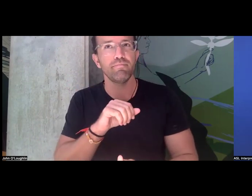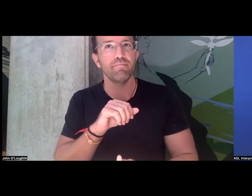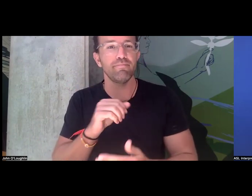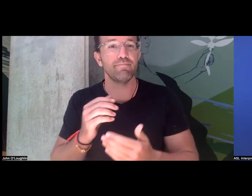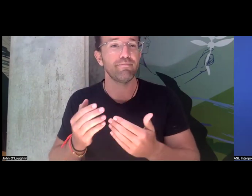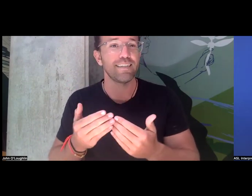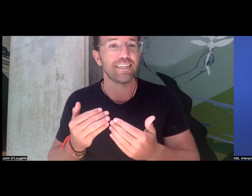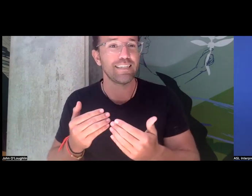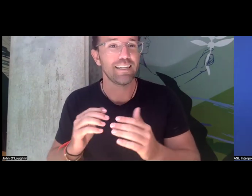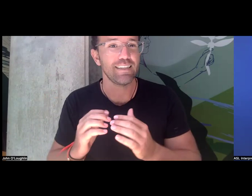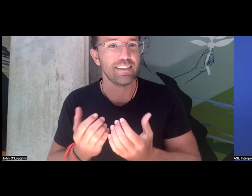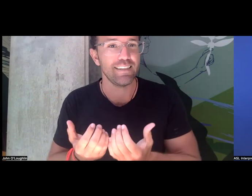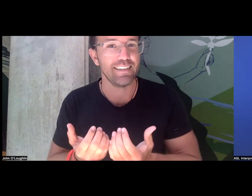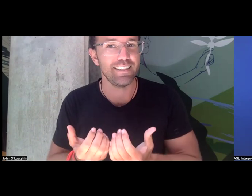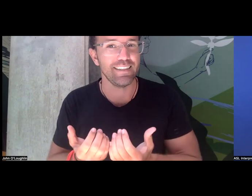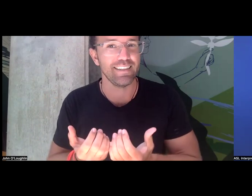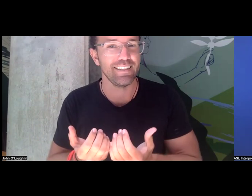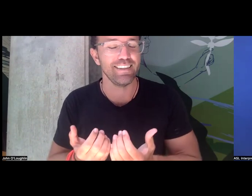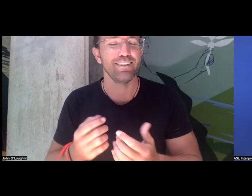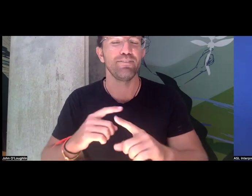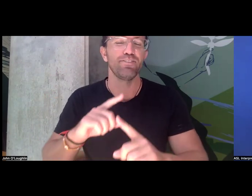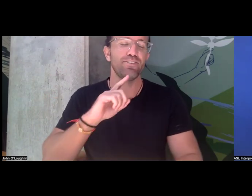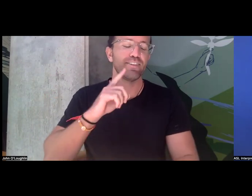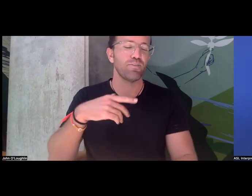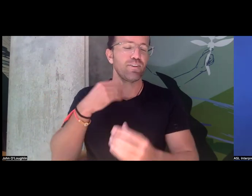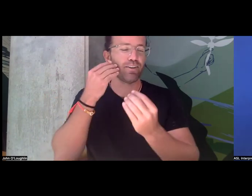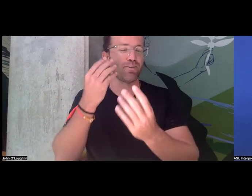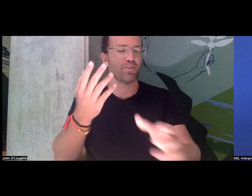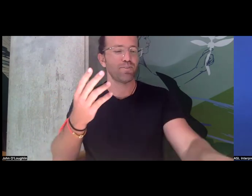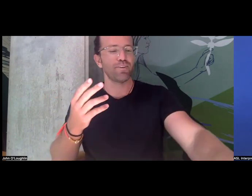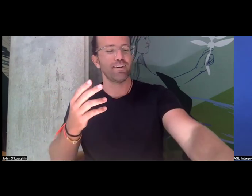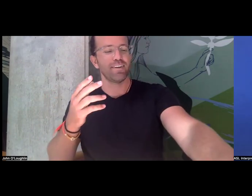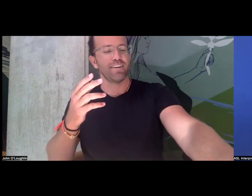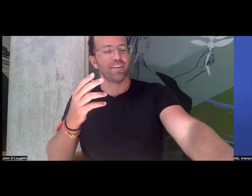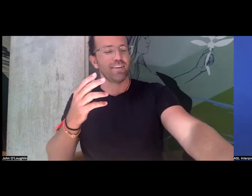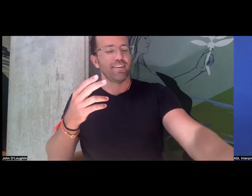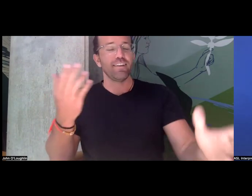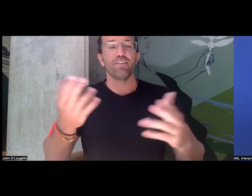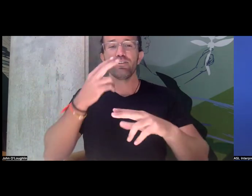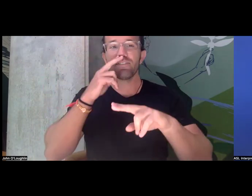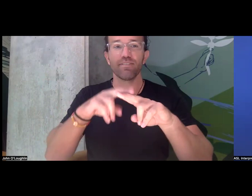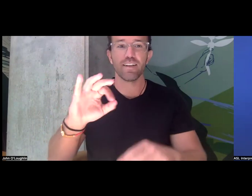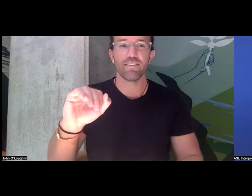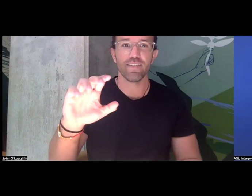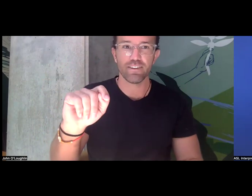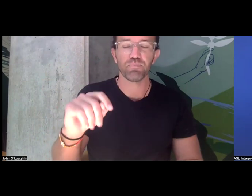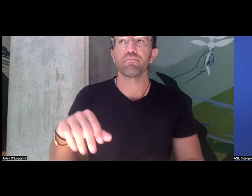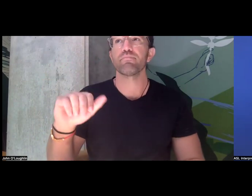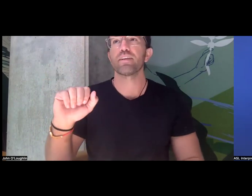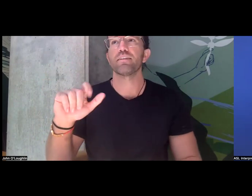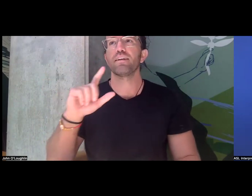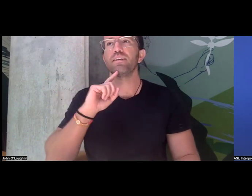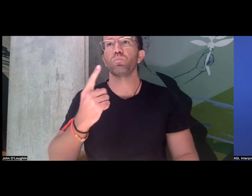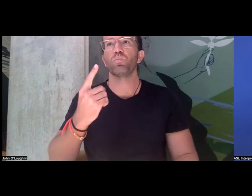some of you, I assume, think this may be an easy class. And I just want to let you